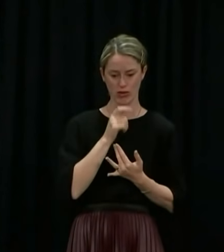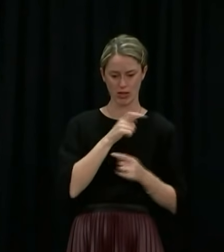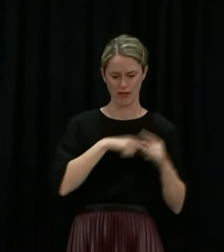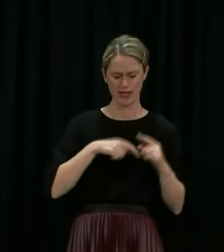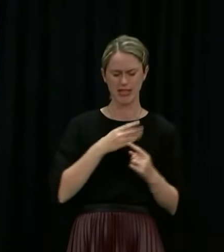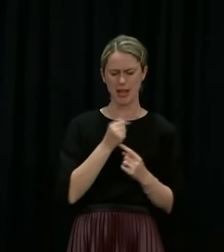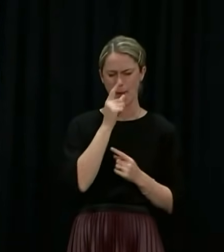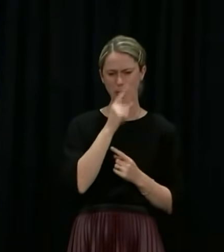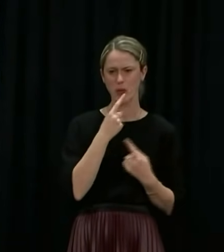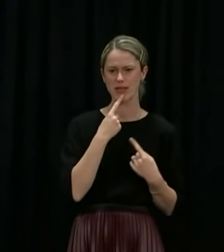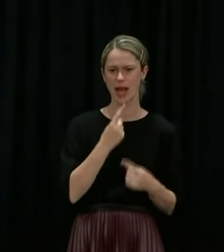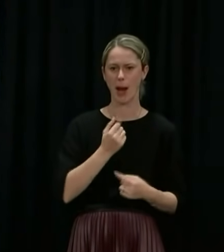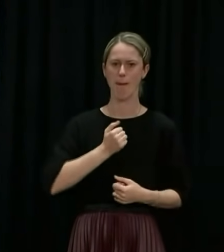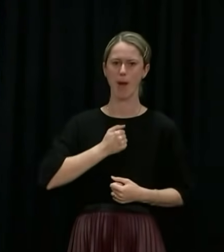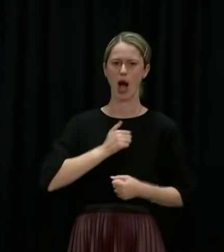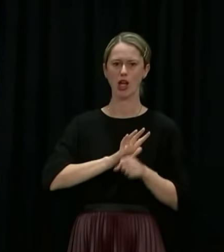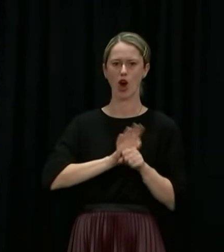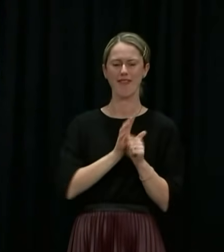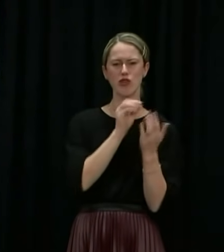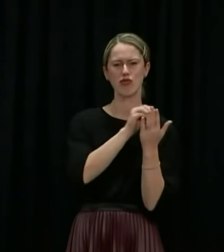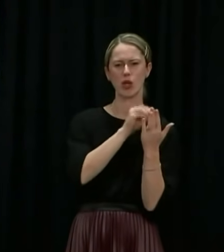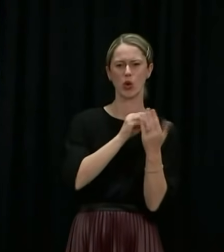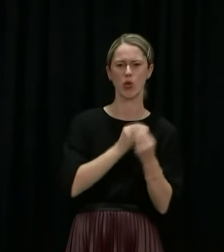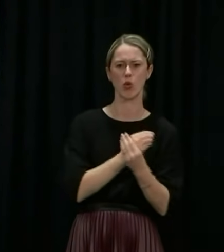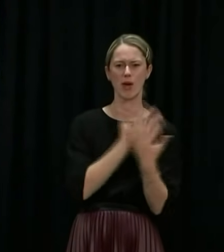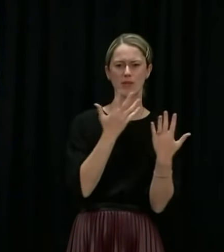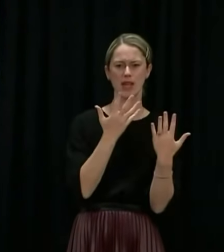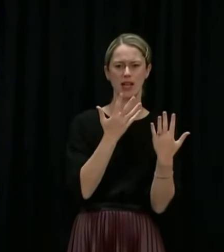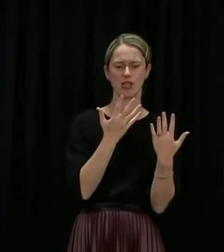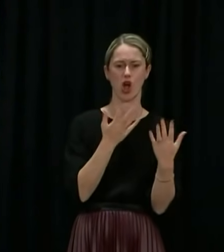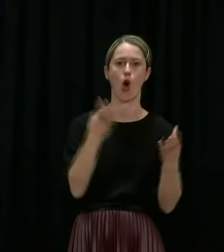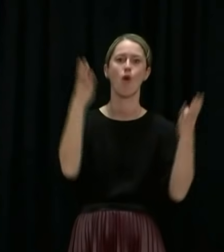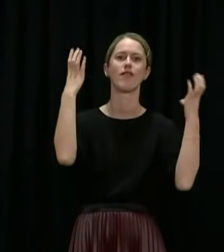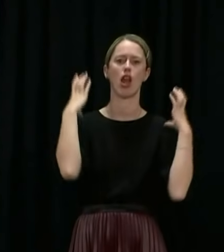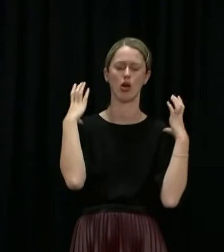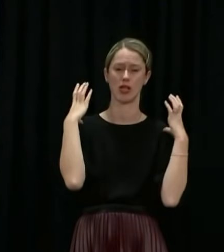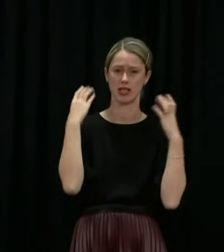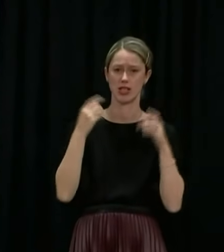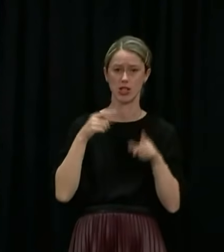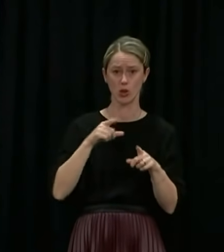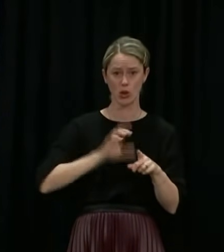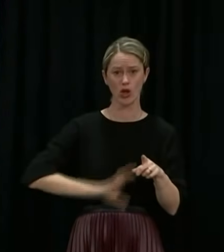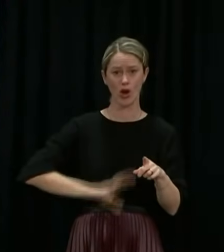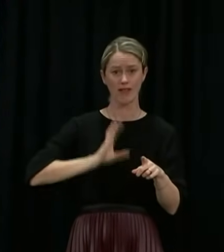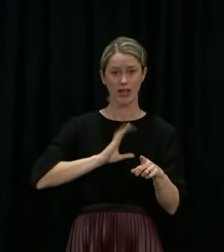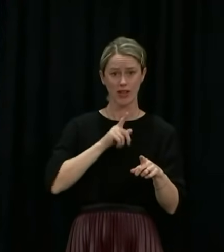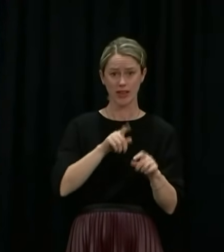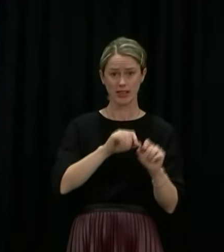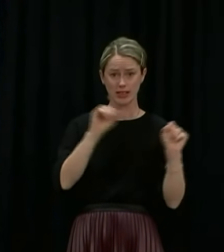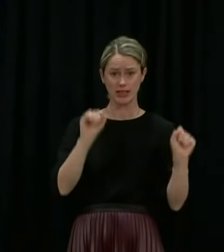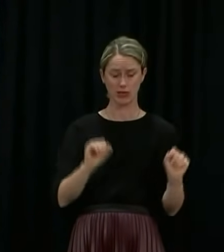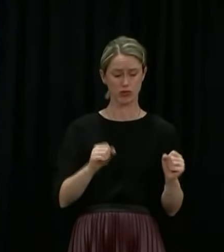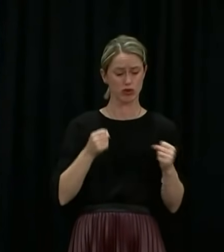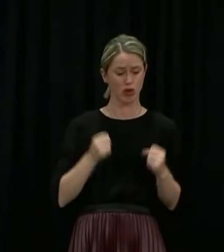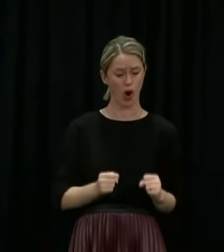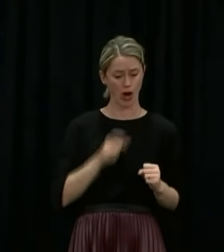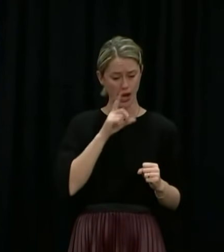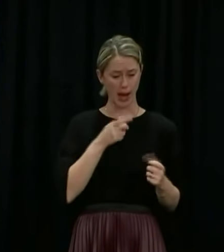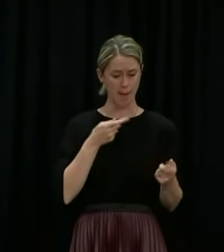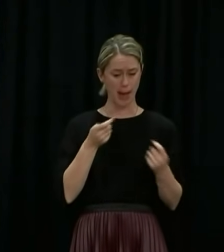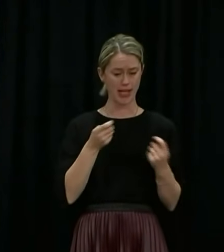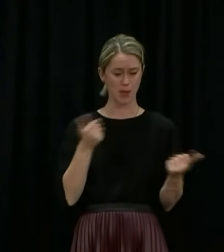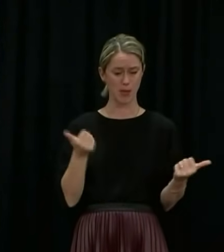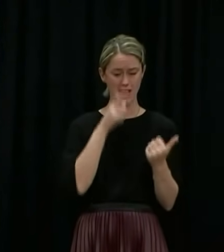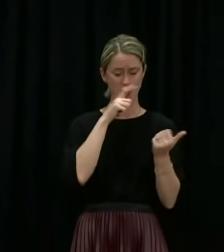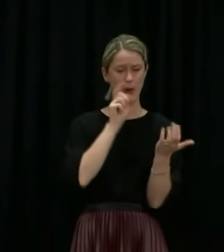people saying that the My COVID Record website is overloaded. Are you confident that the system is robust to cope with